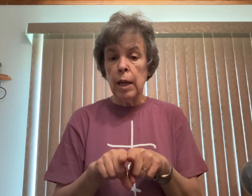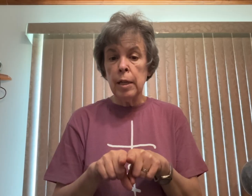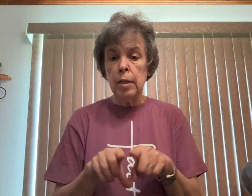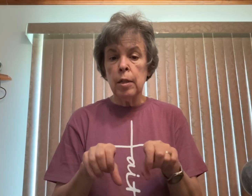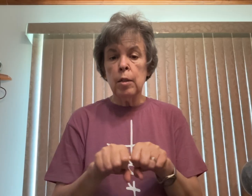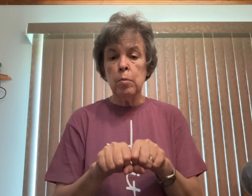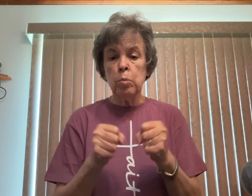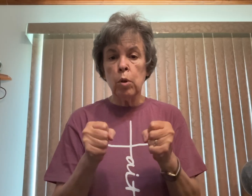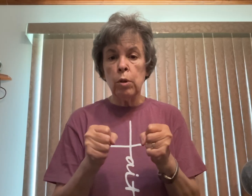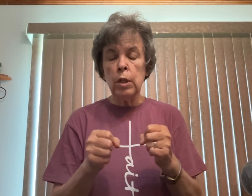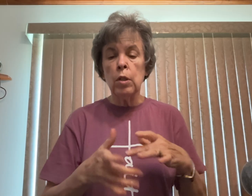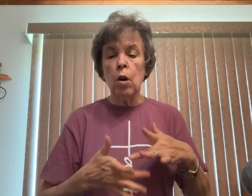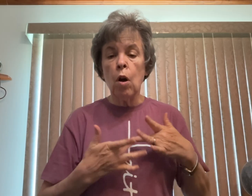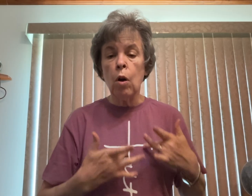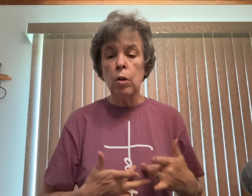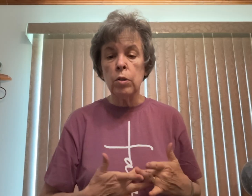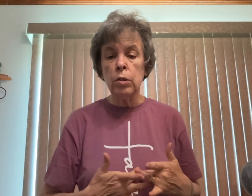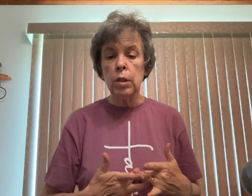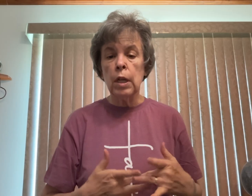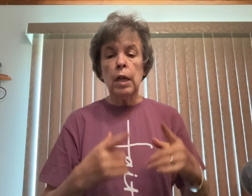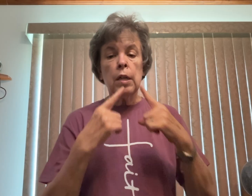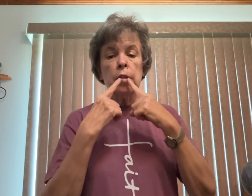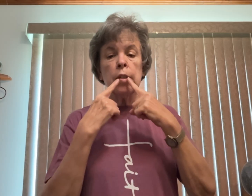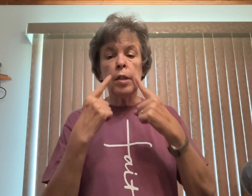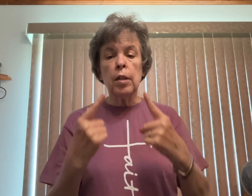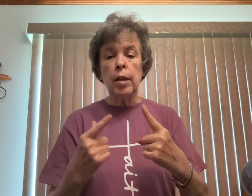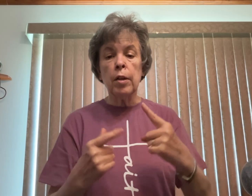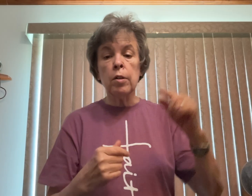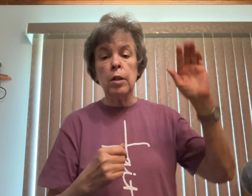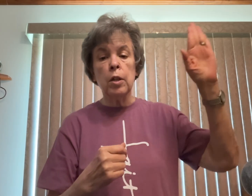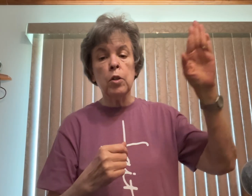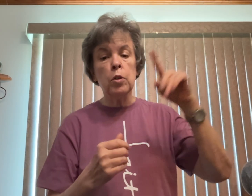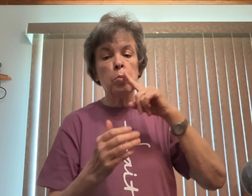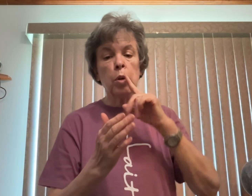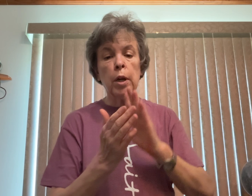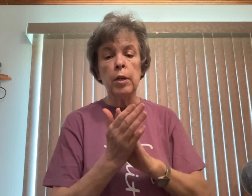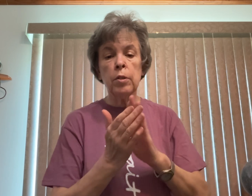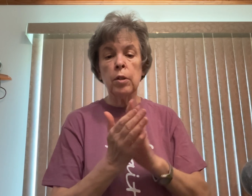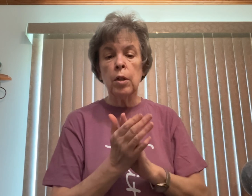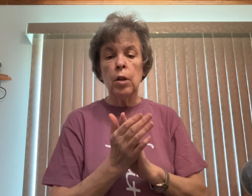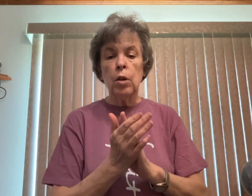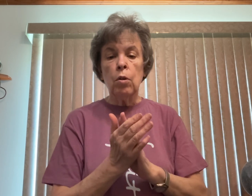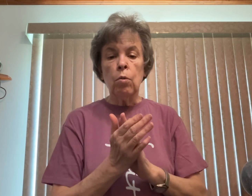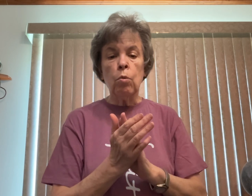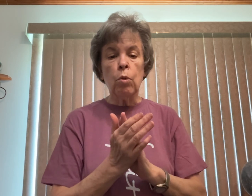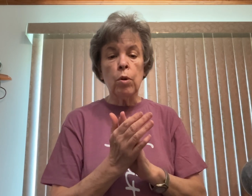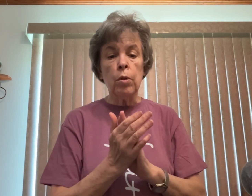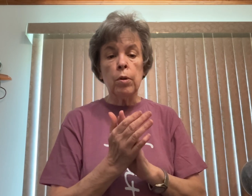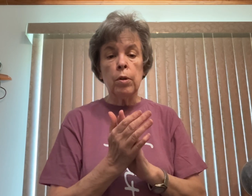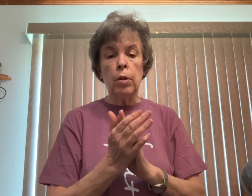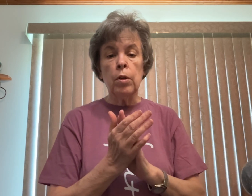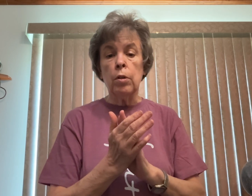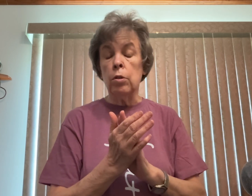like broken hearts declare his praise, or you